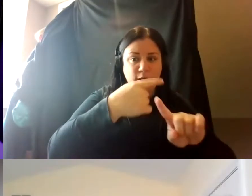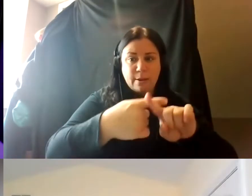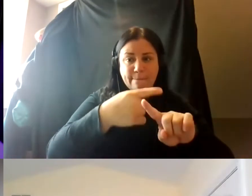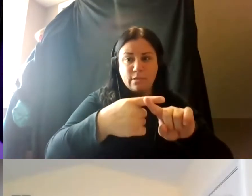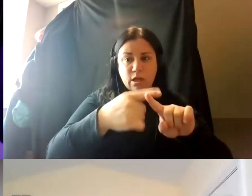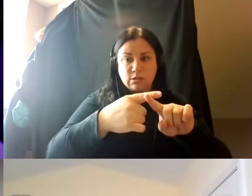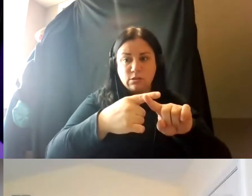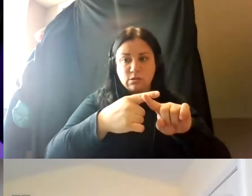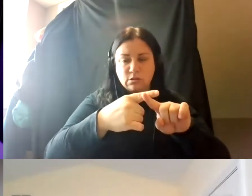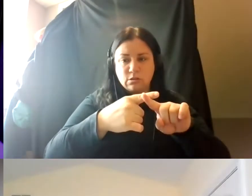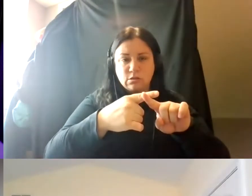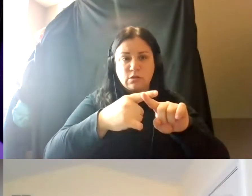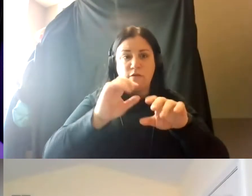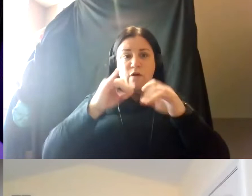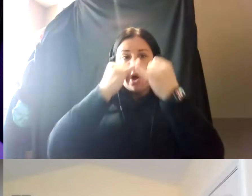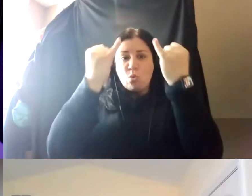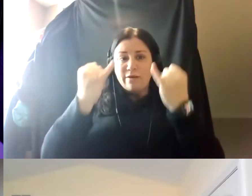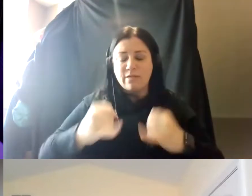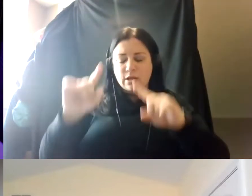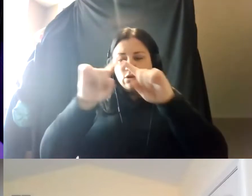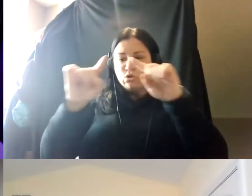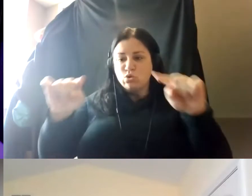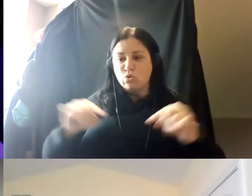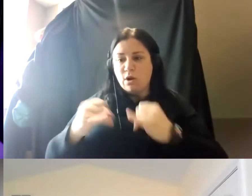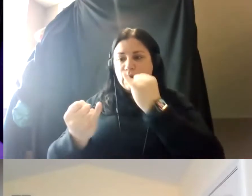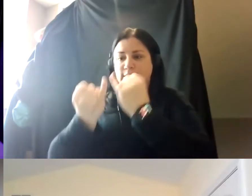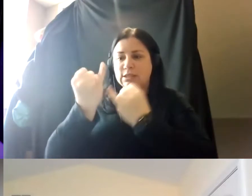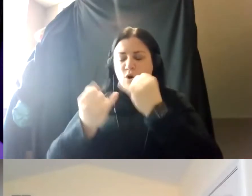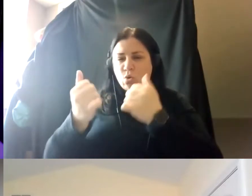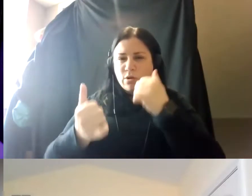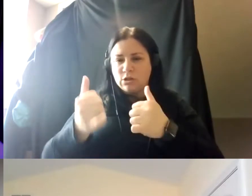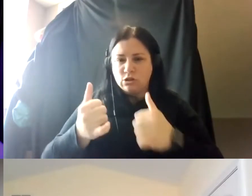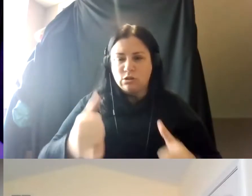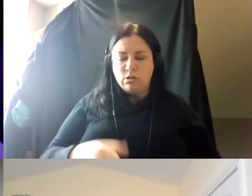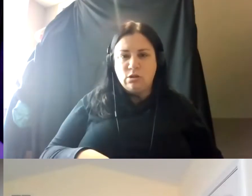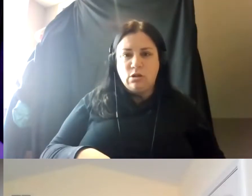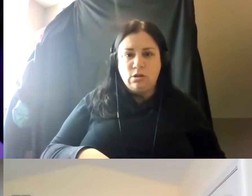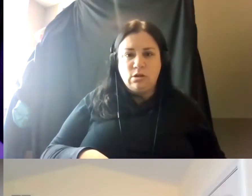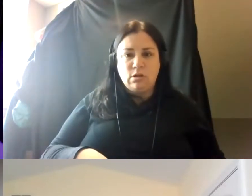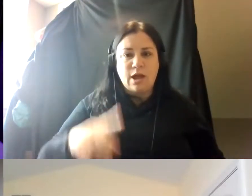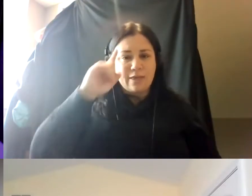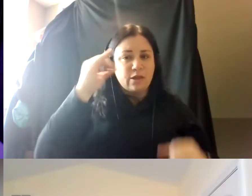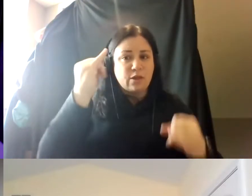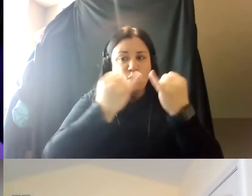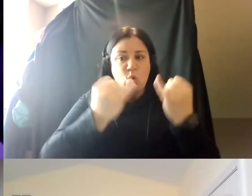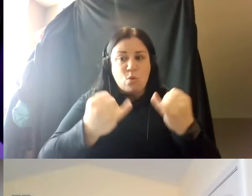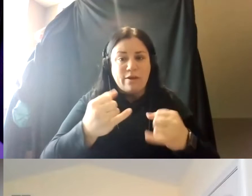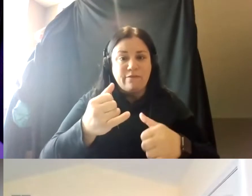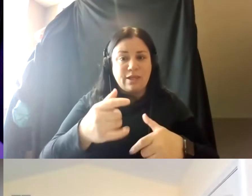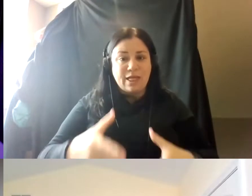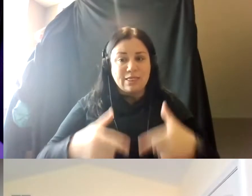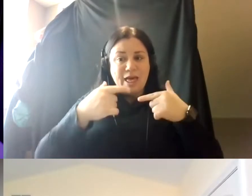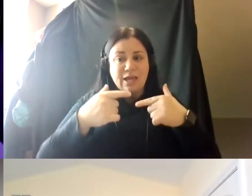wavy line, the square, or the star? What do you think? The wavy line. You think this is the wavy